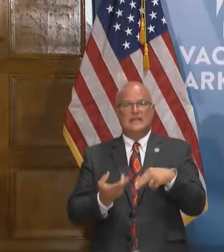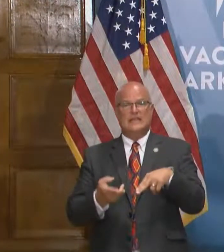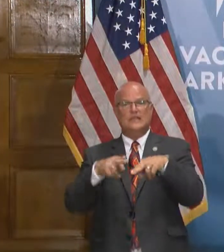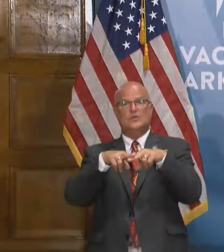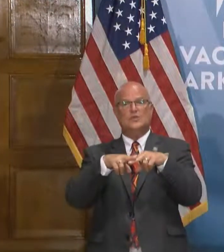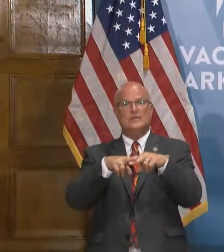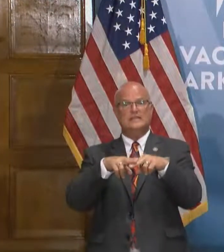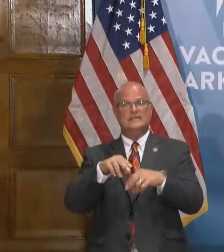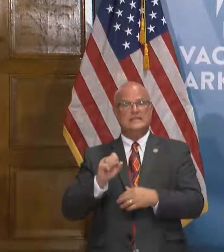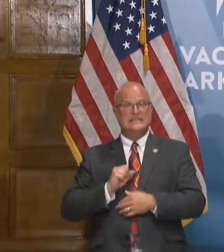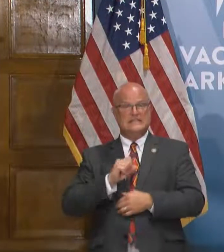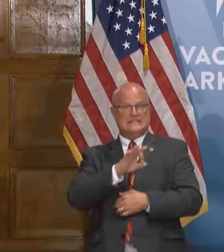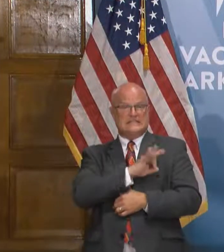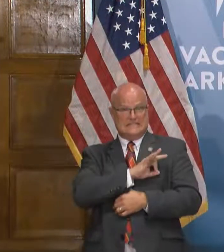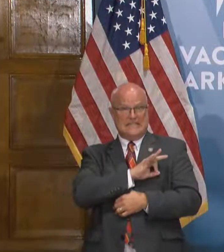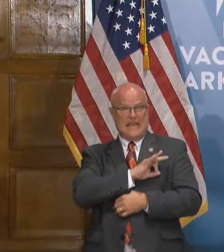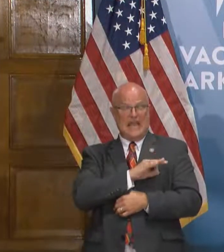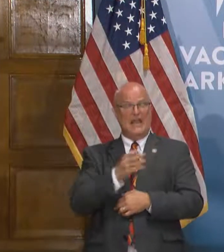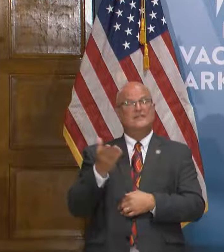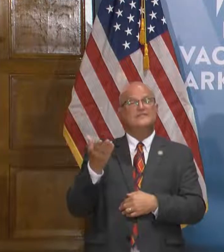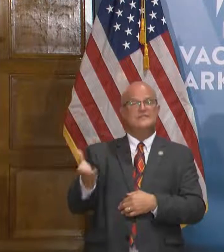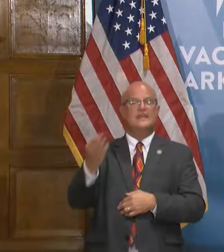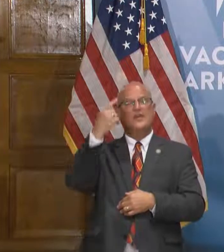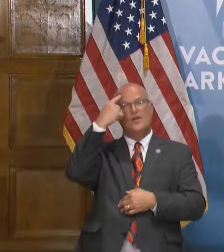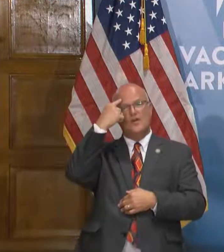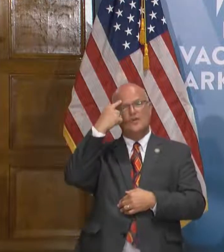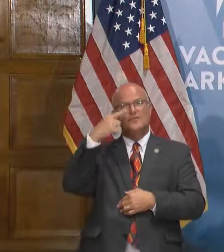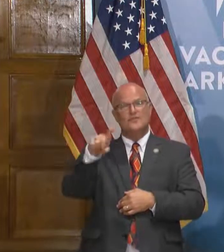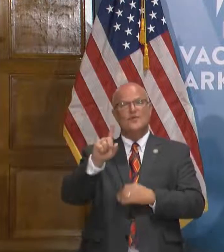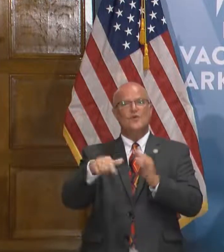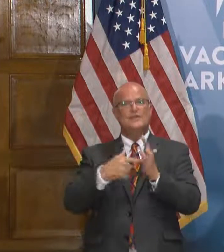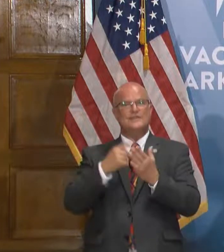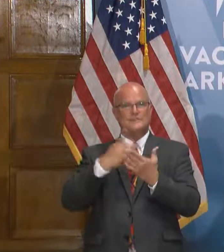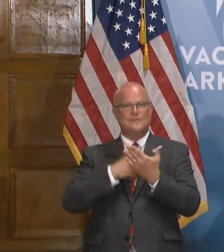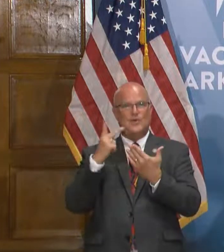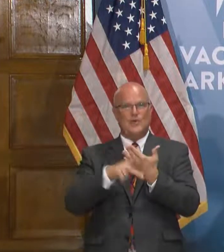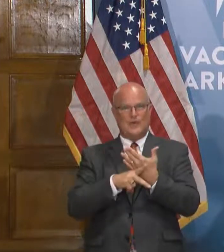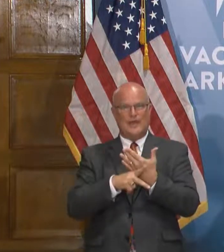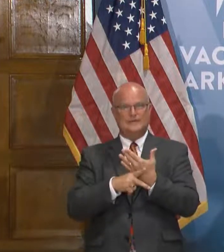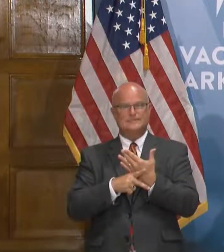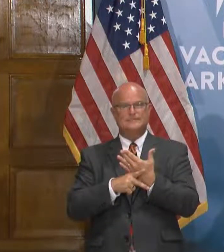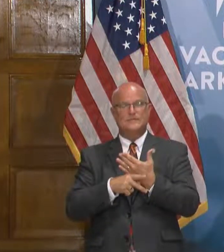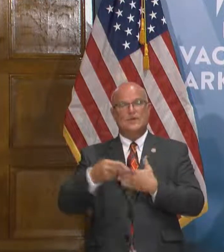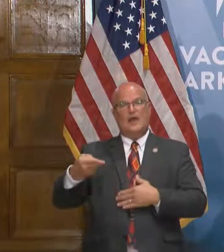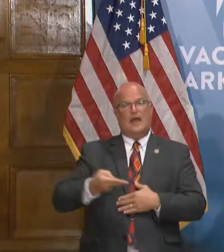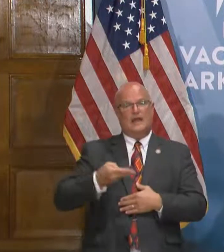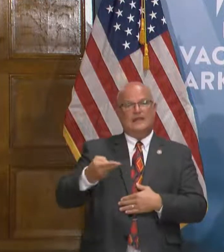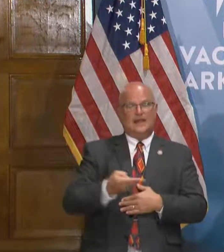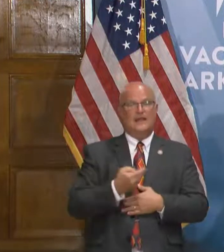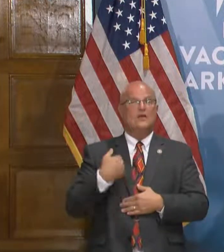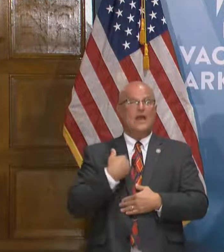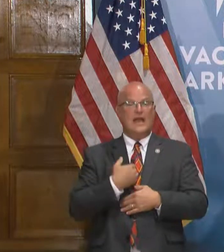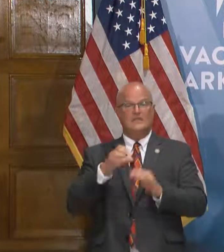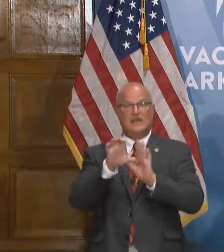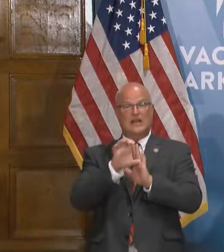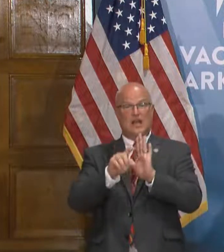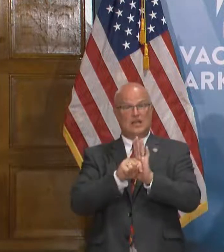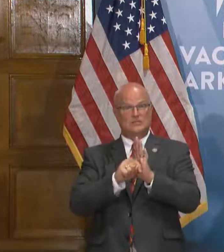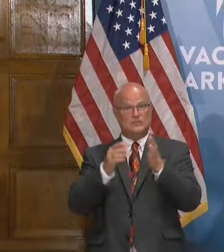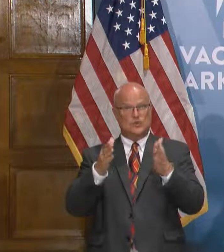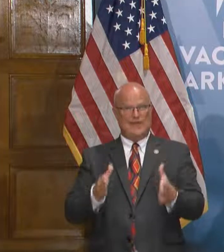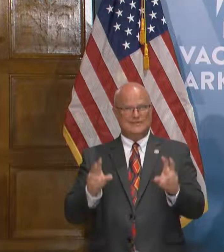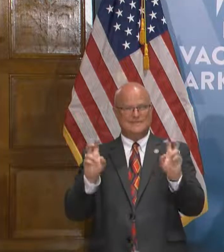increase the staffing levels for this program. We have a contractor that